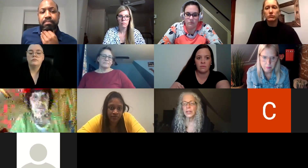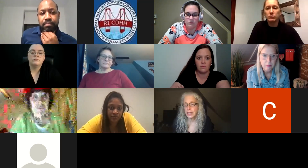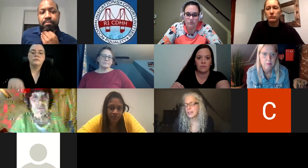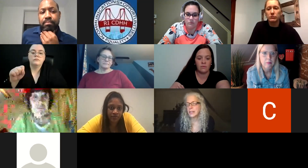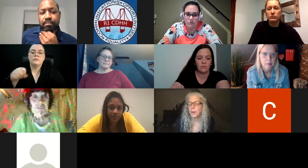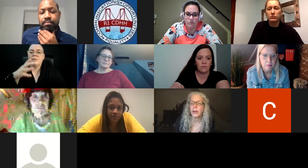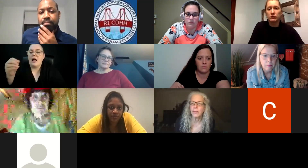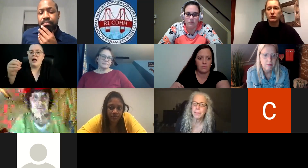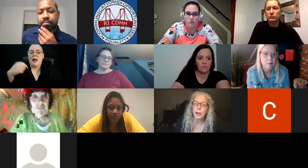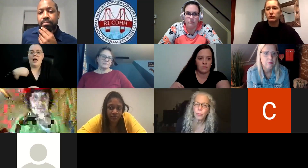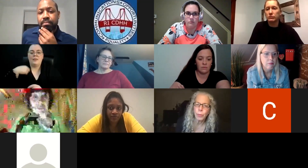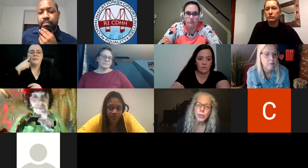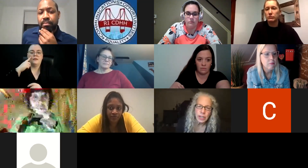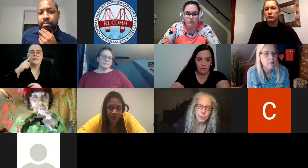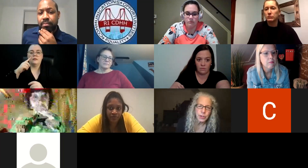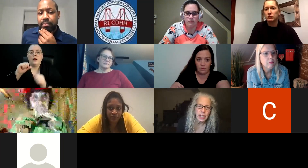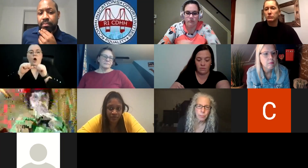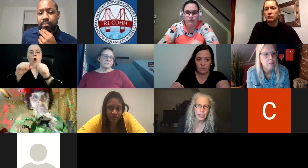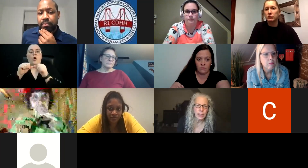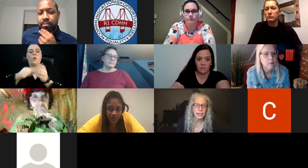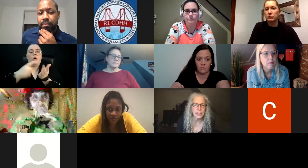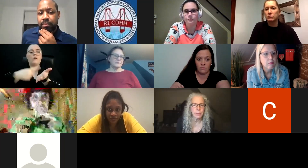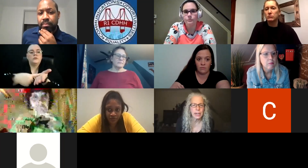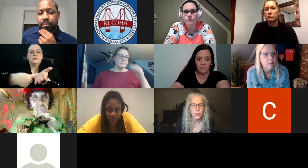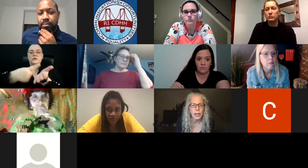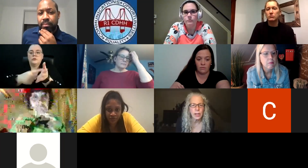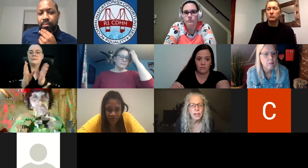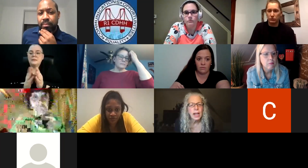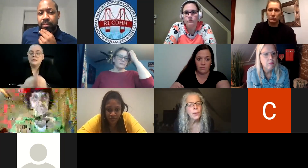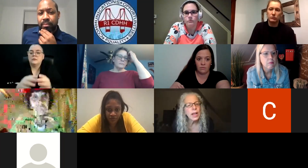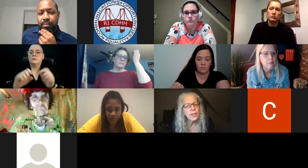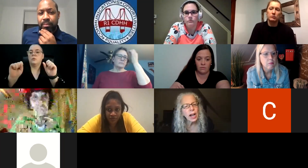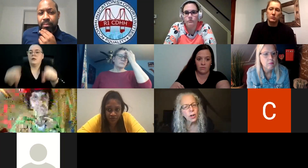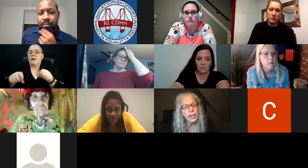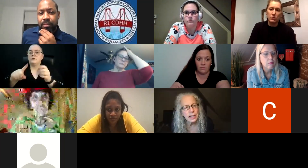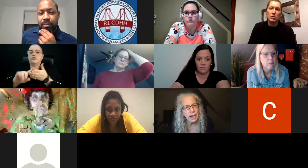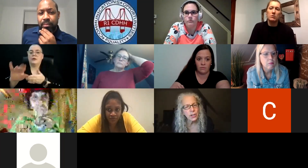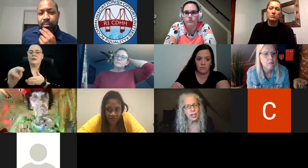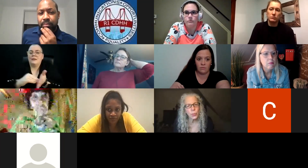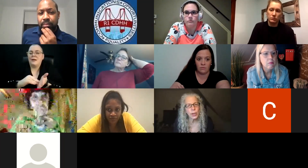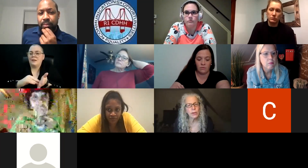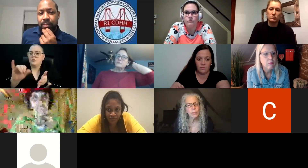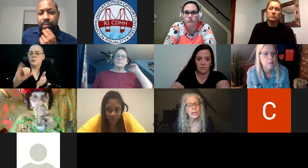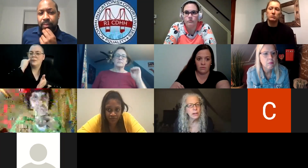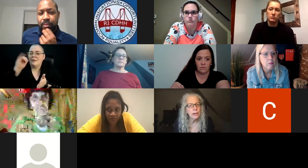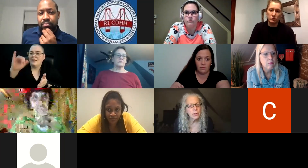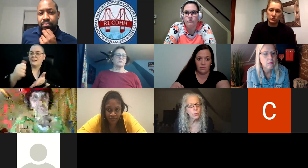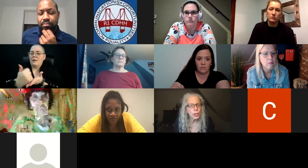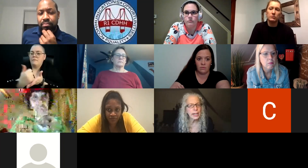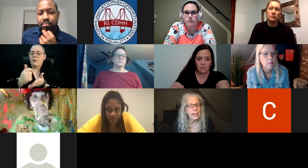This is part of like my own personal experience that I'm bringing to the committee as well. And we'll have an ongoing discussion as we meet. We'll check in